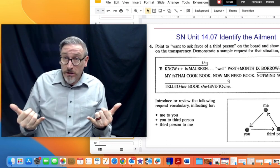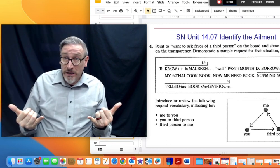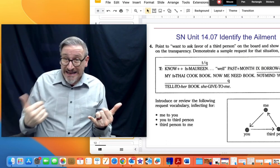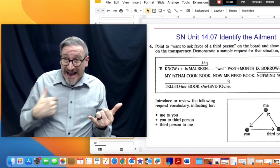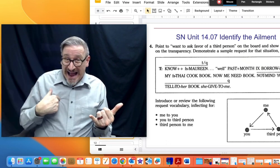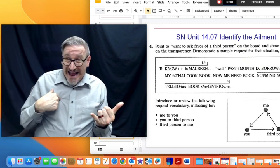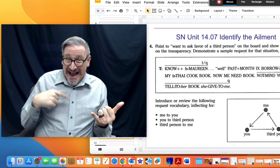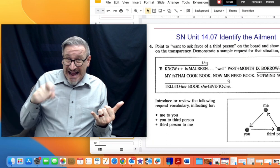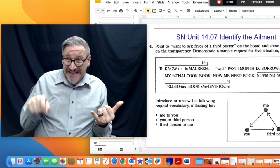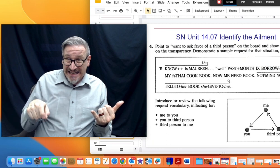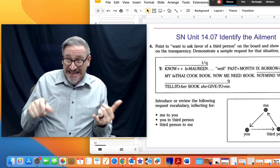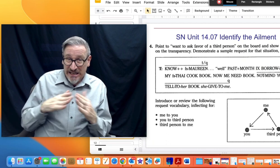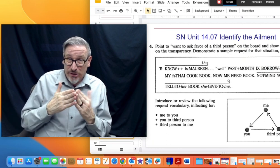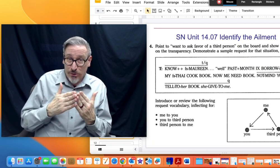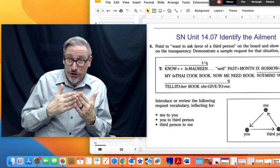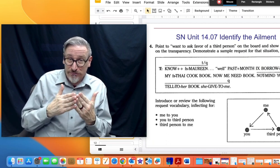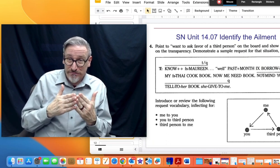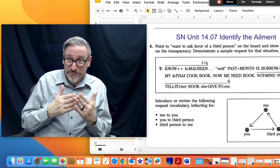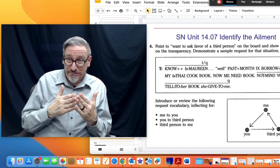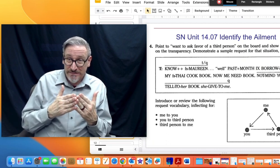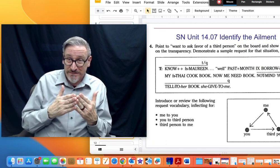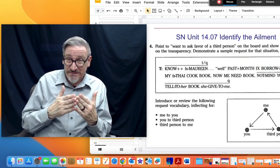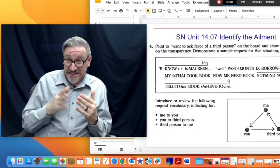Now, I need the book.